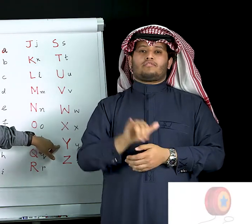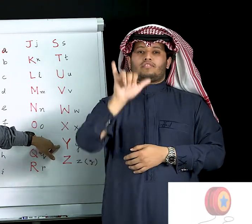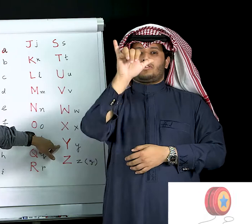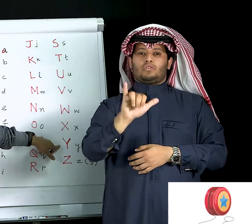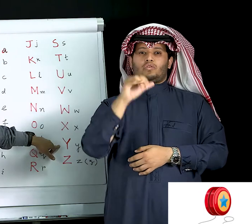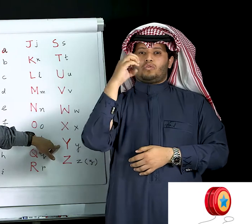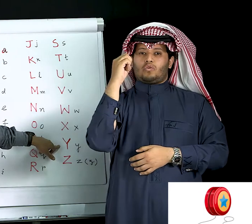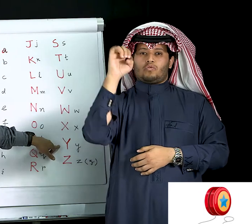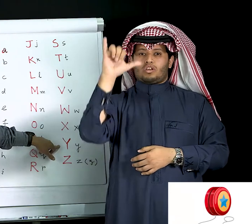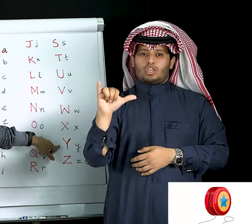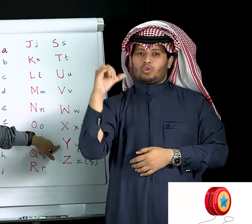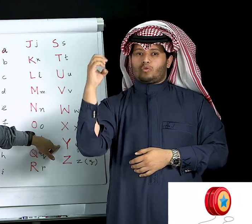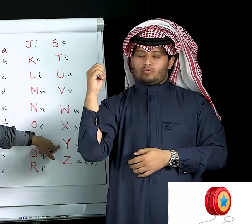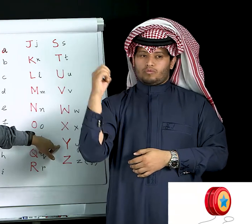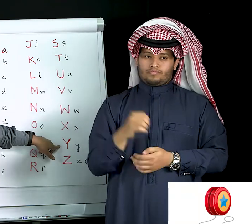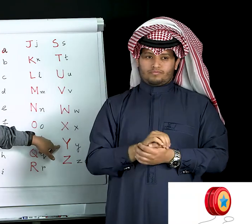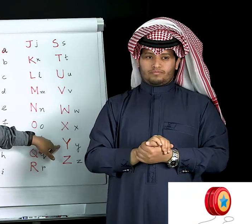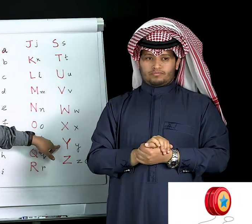yo-yo.